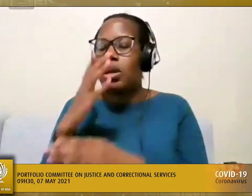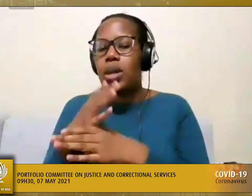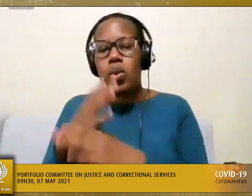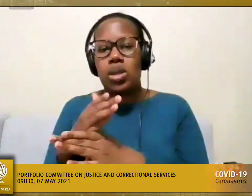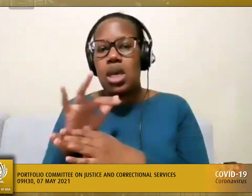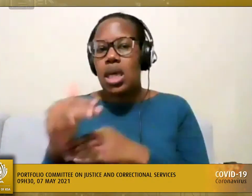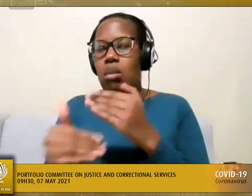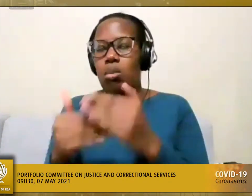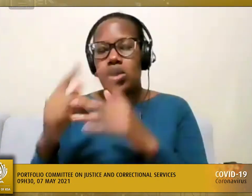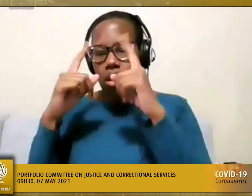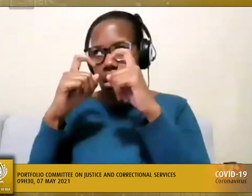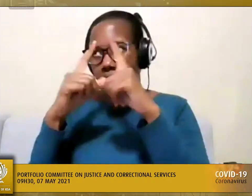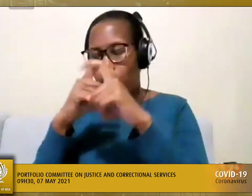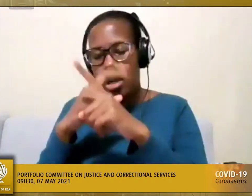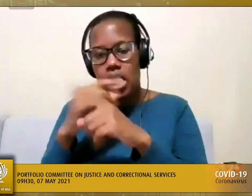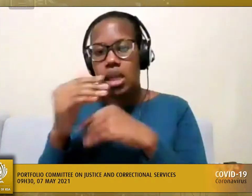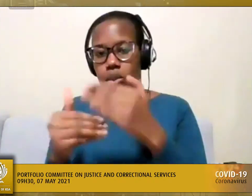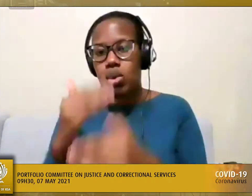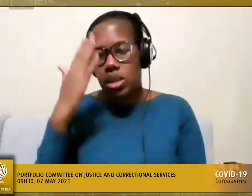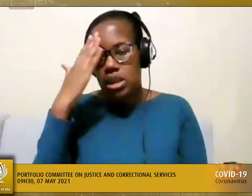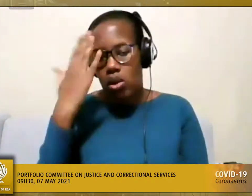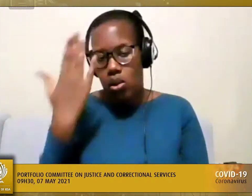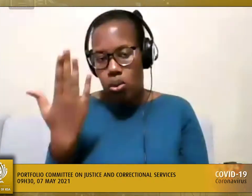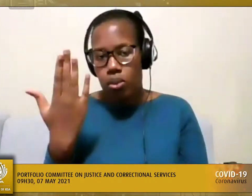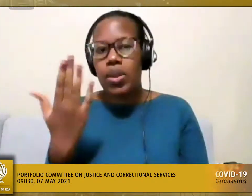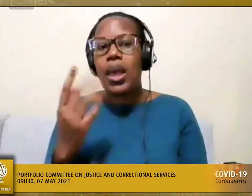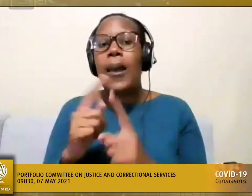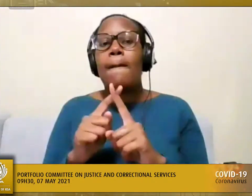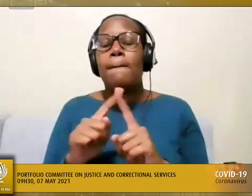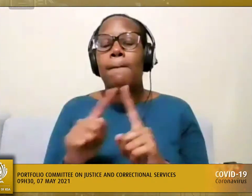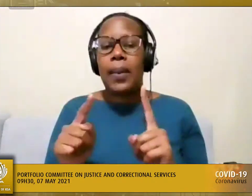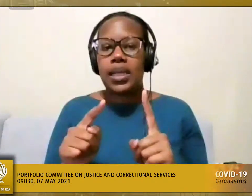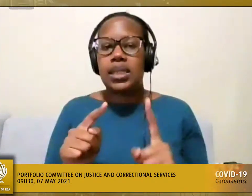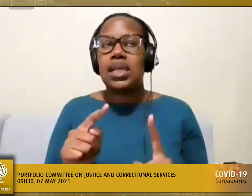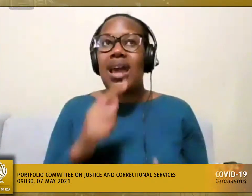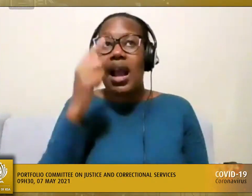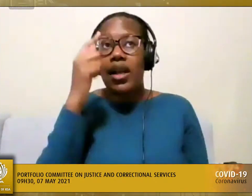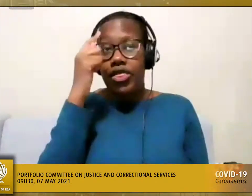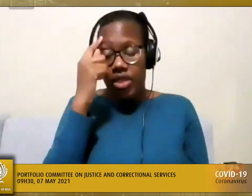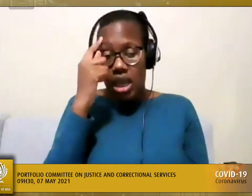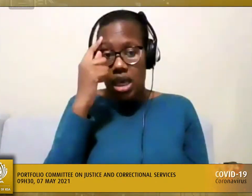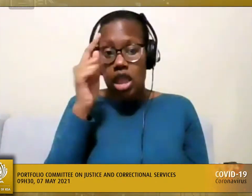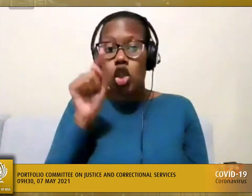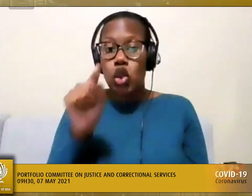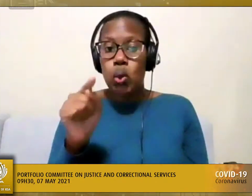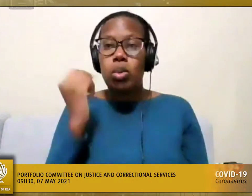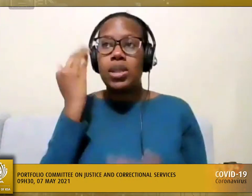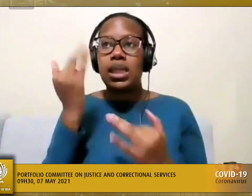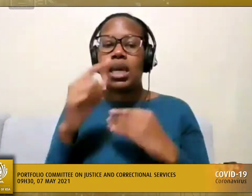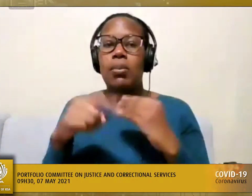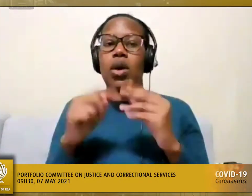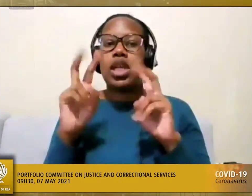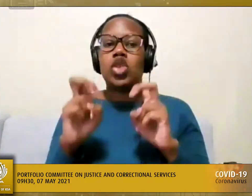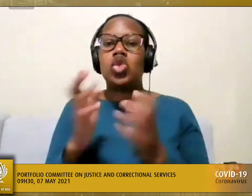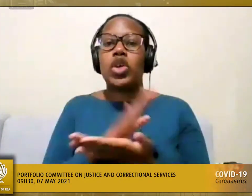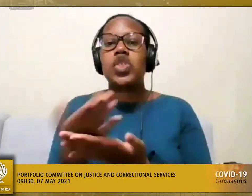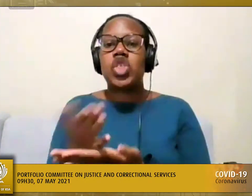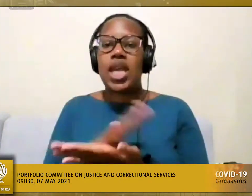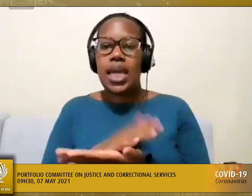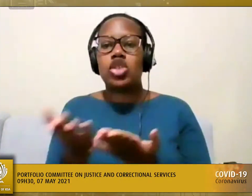a complicated one but I do think that you must also think about issues of shared services